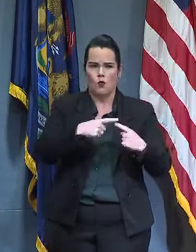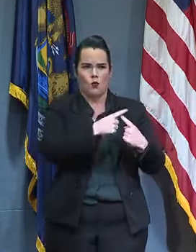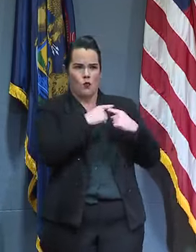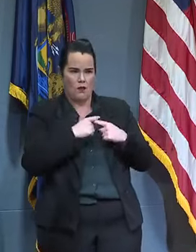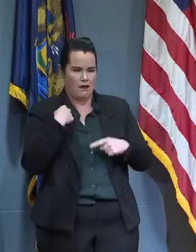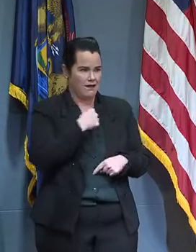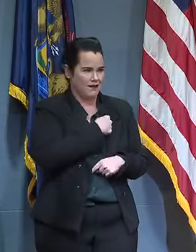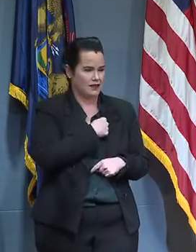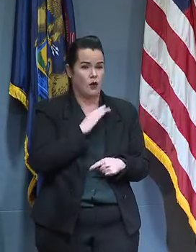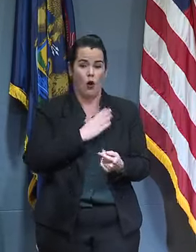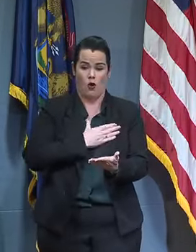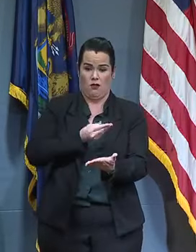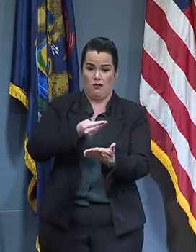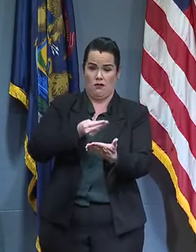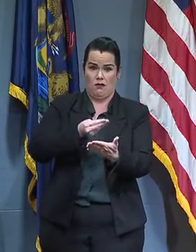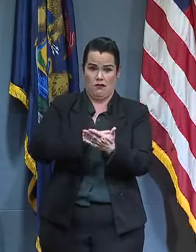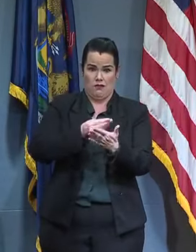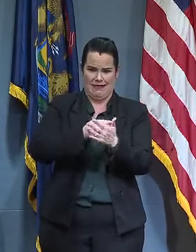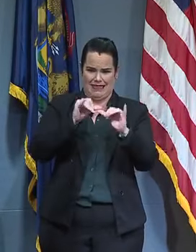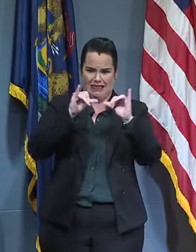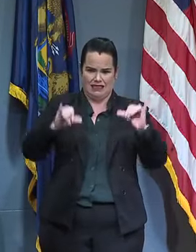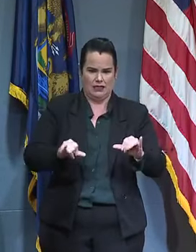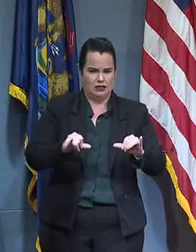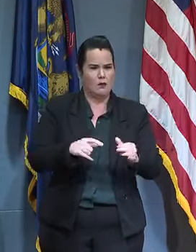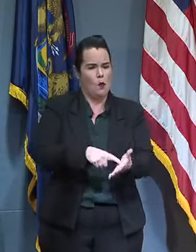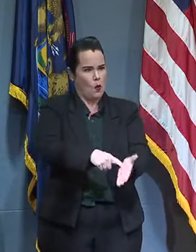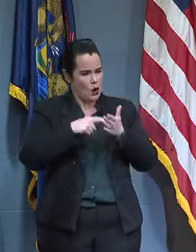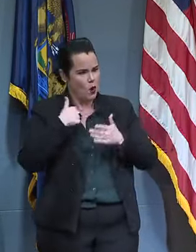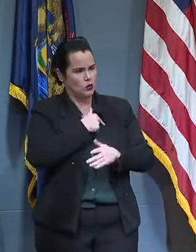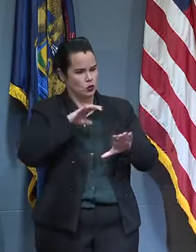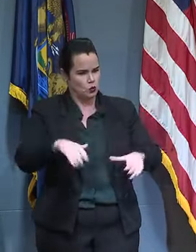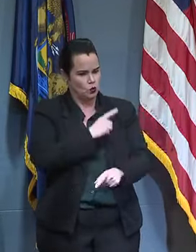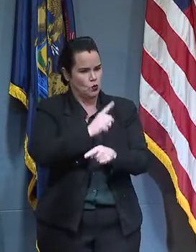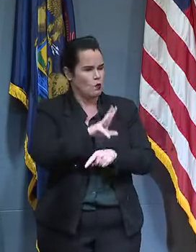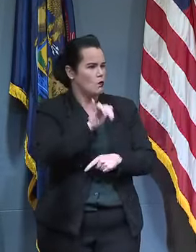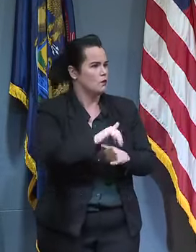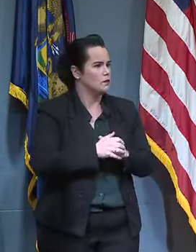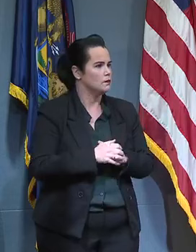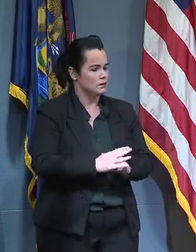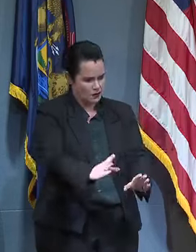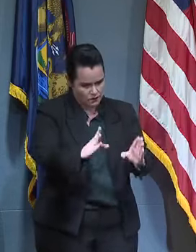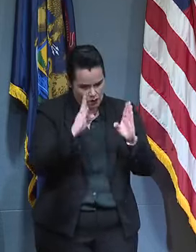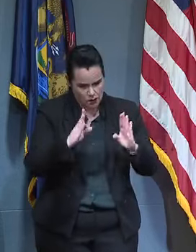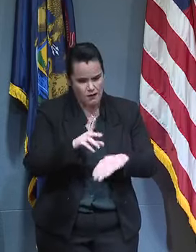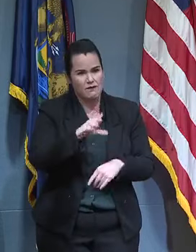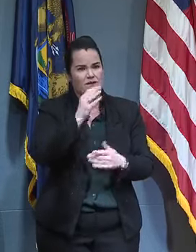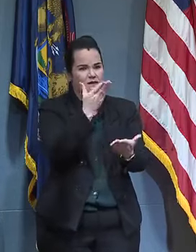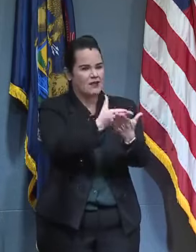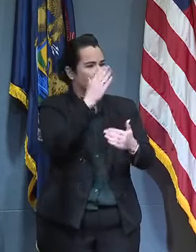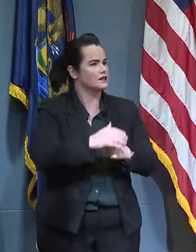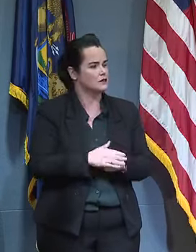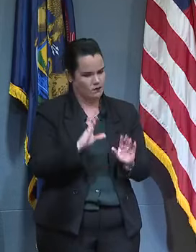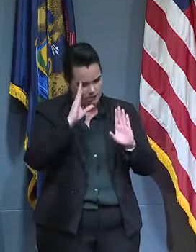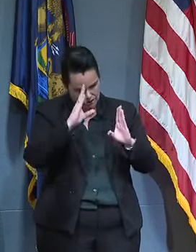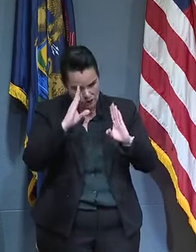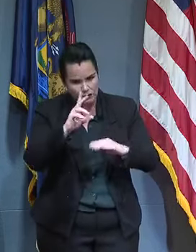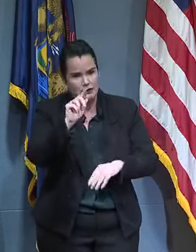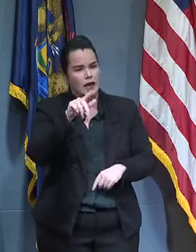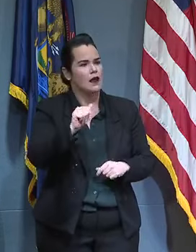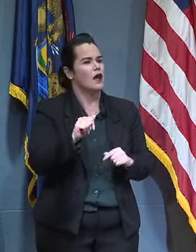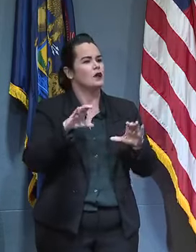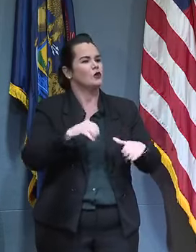get this right. And so I'm going to stay focused on the facts and the data and doing the next right thing.